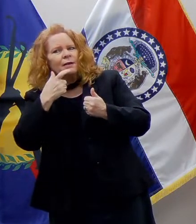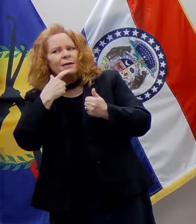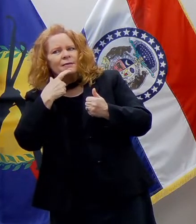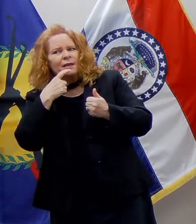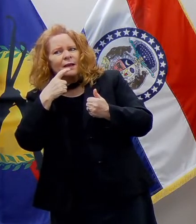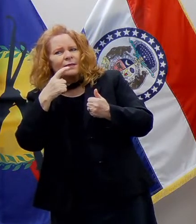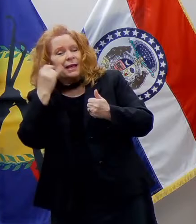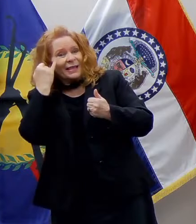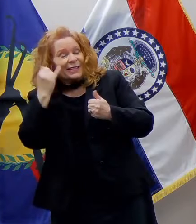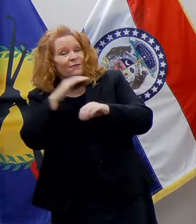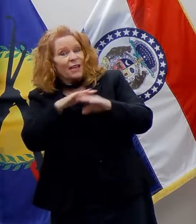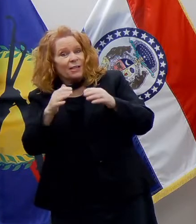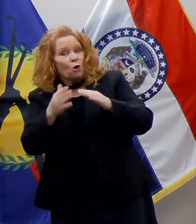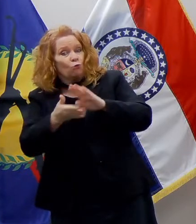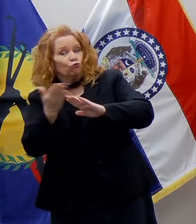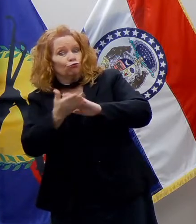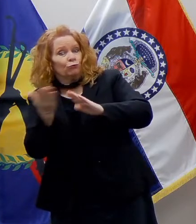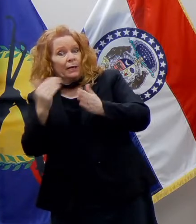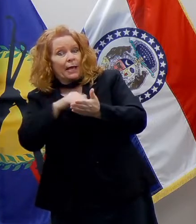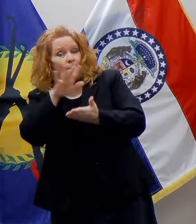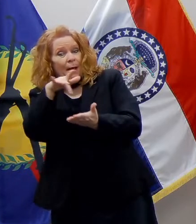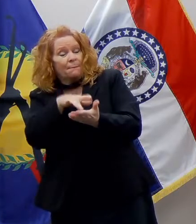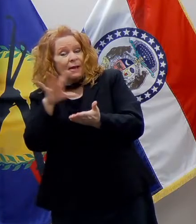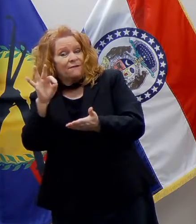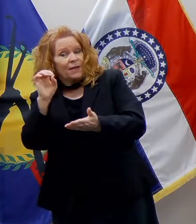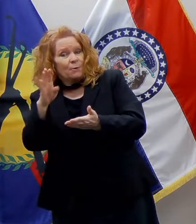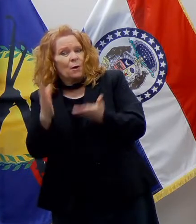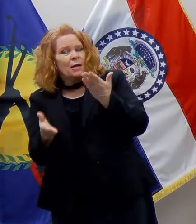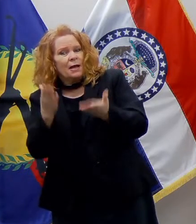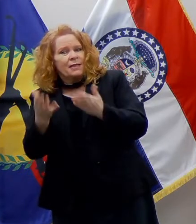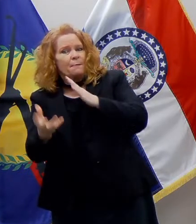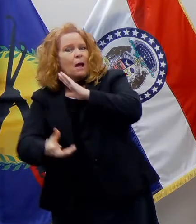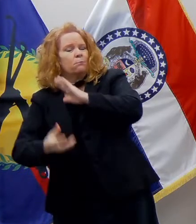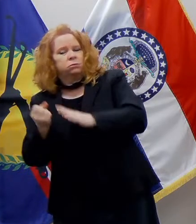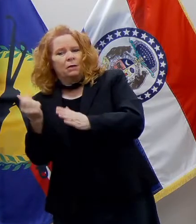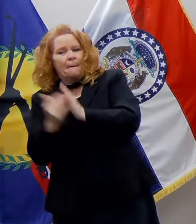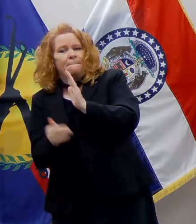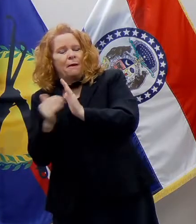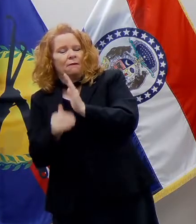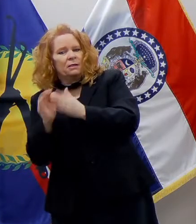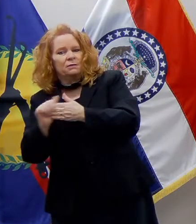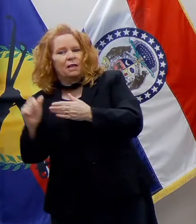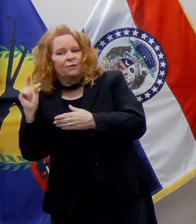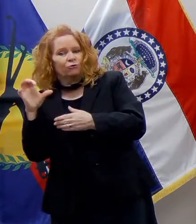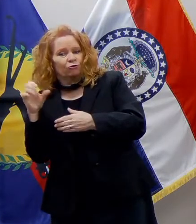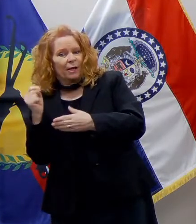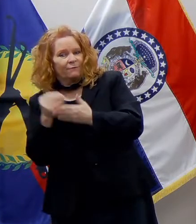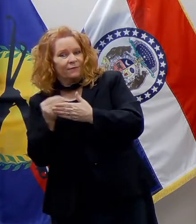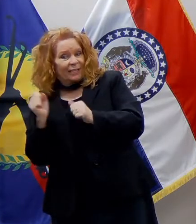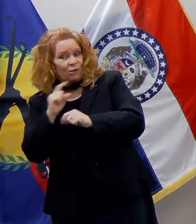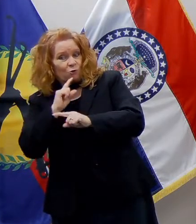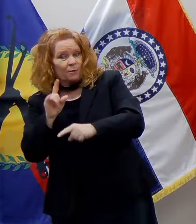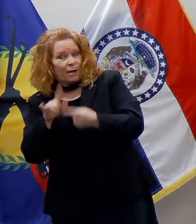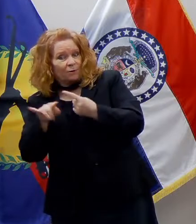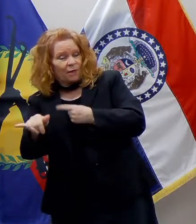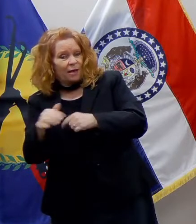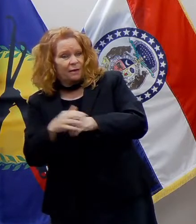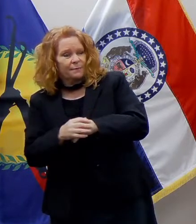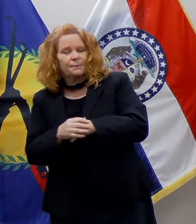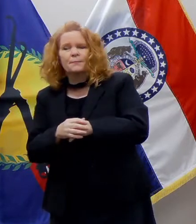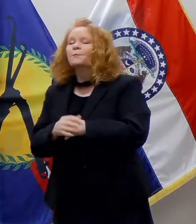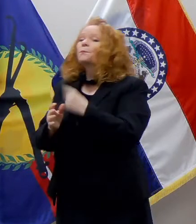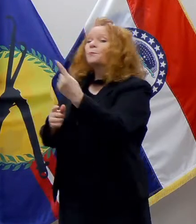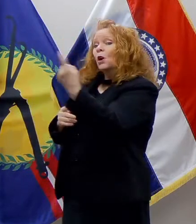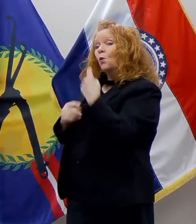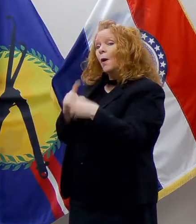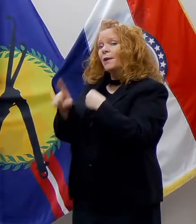start running again by mid-February, they may pull back millions of dollars in grant funds. Could you respond to that? Yes, so the question